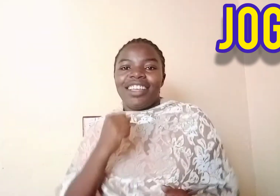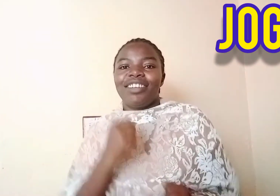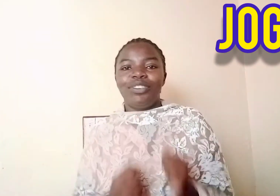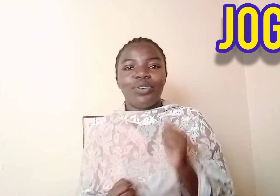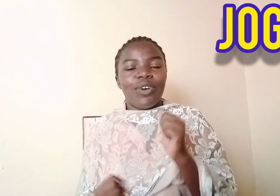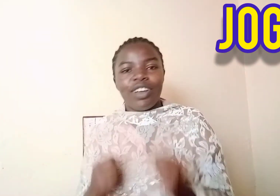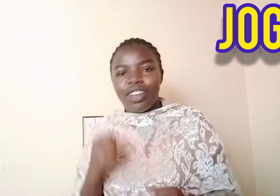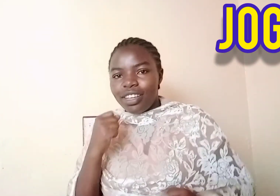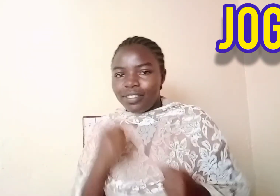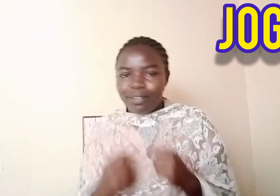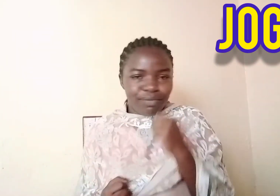Jog.